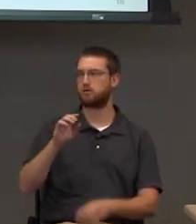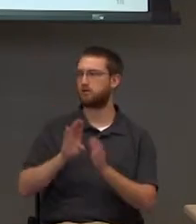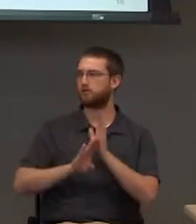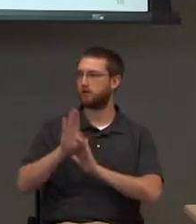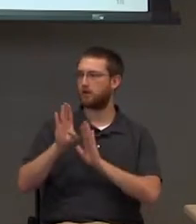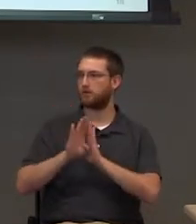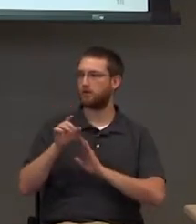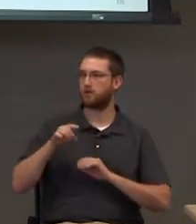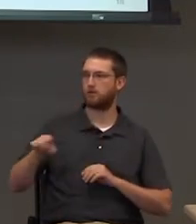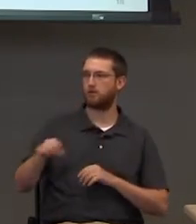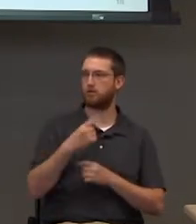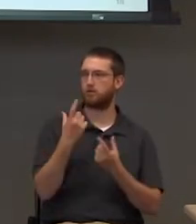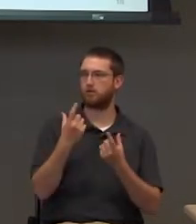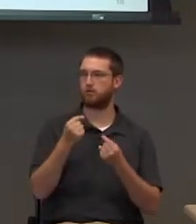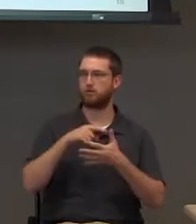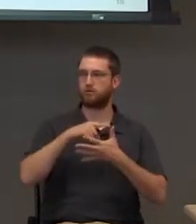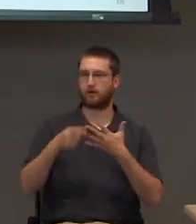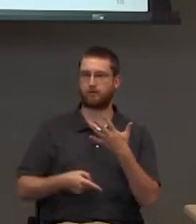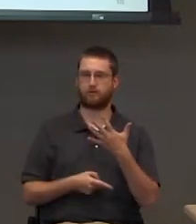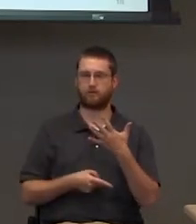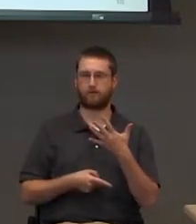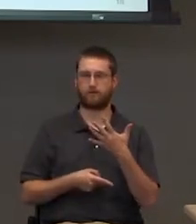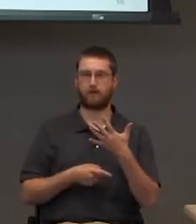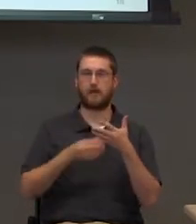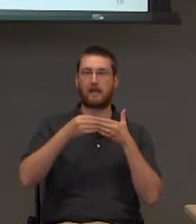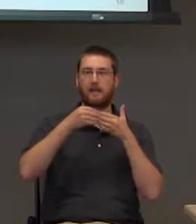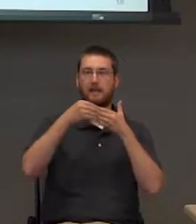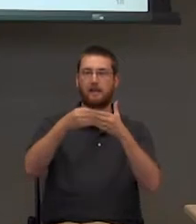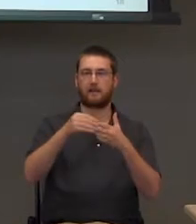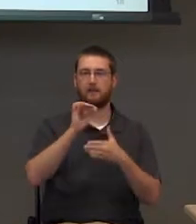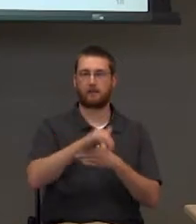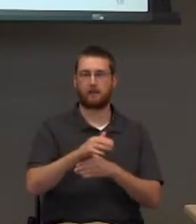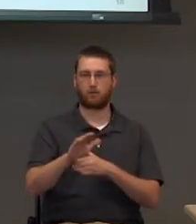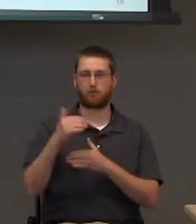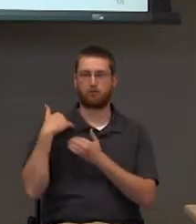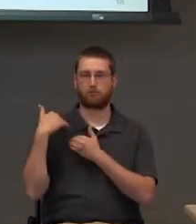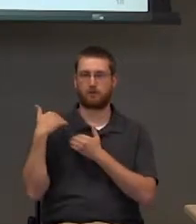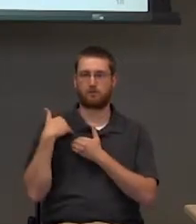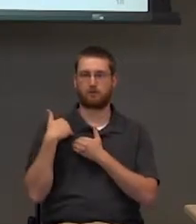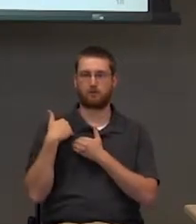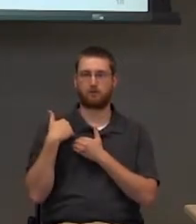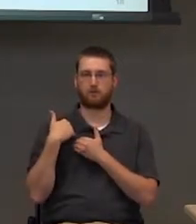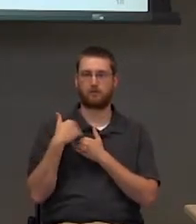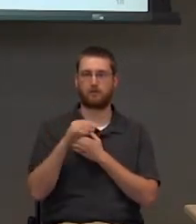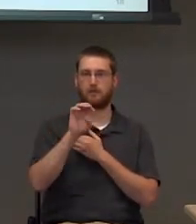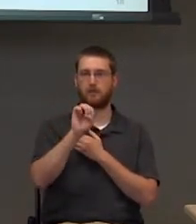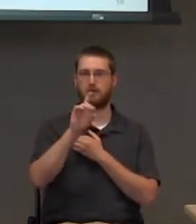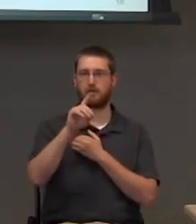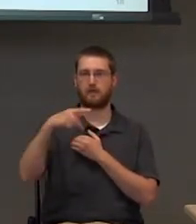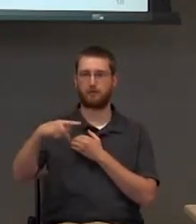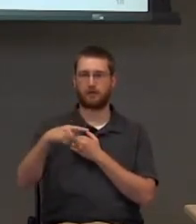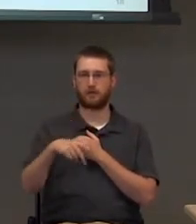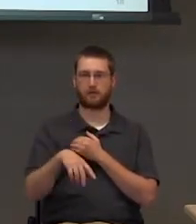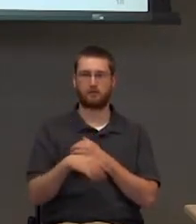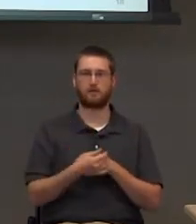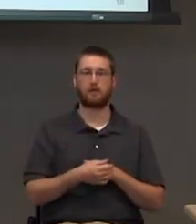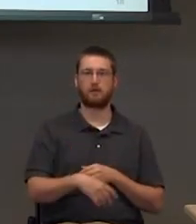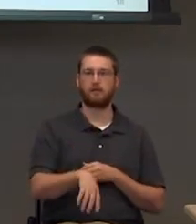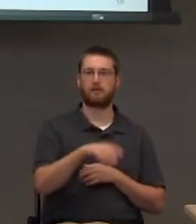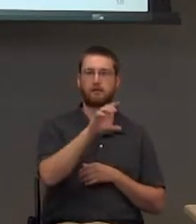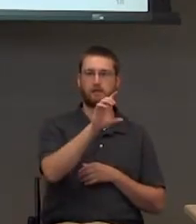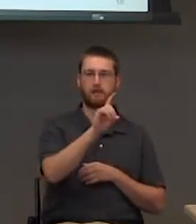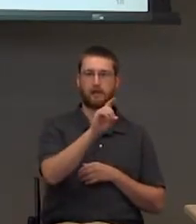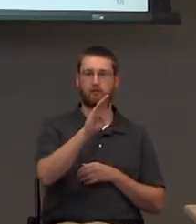entity should be doing and should be leading. That should be the responsibility of your economic development organization, the Danville Boyle Development Corporation.